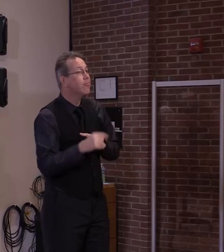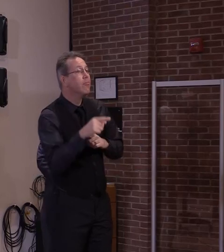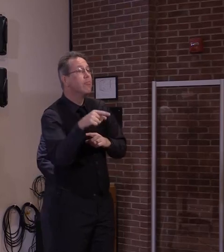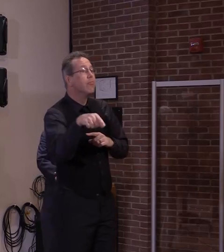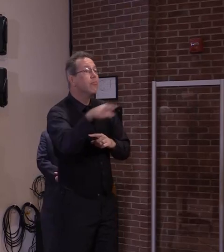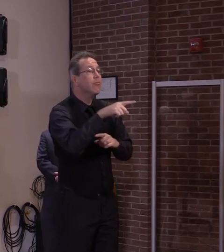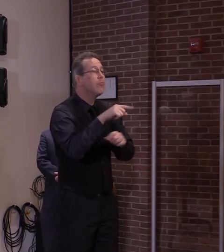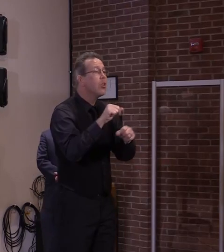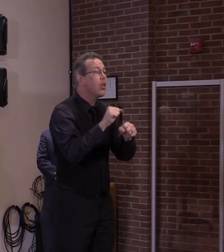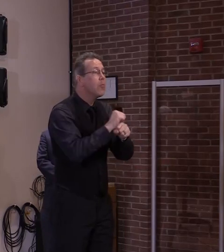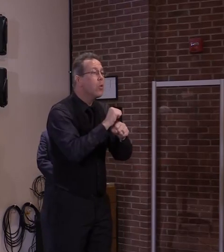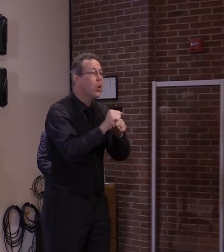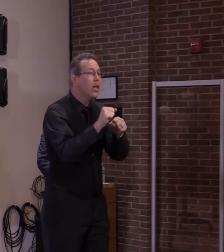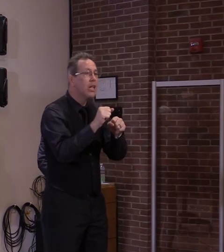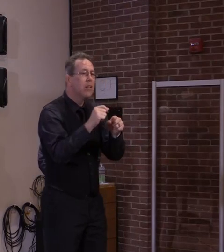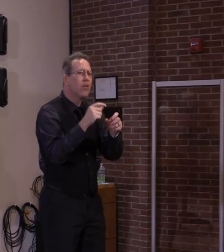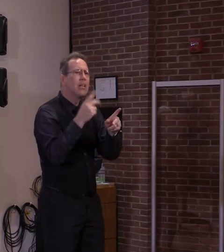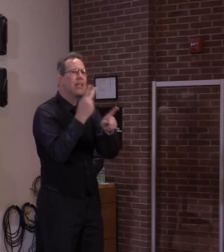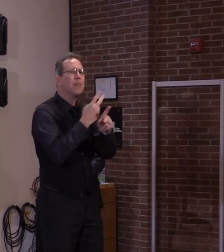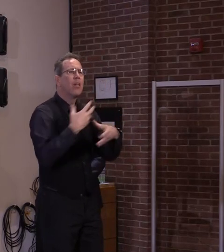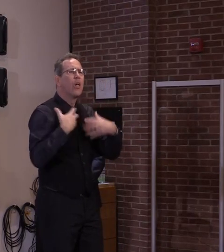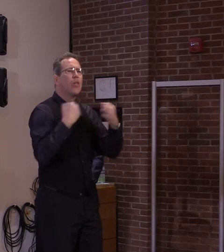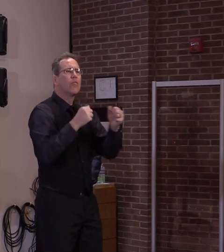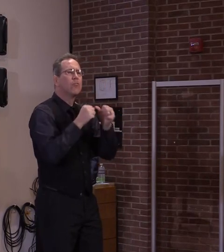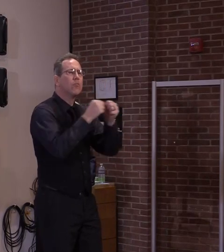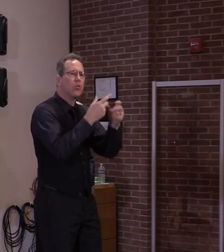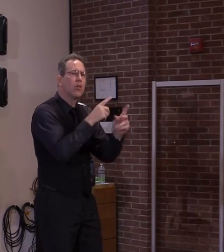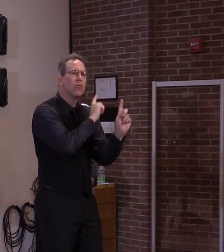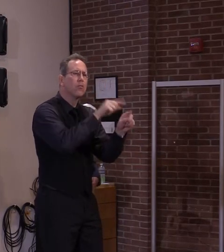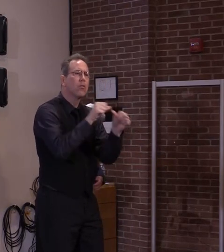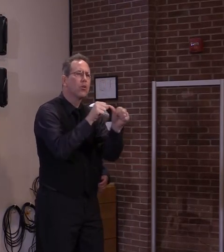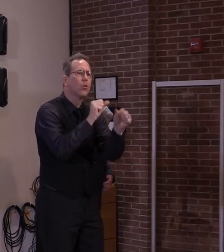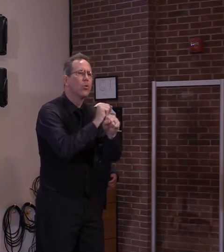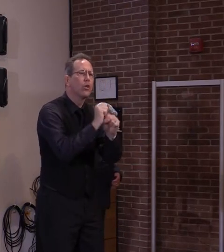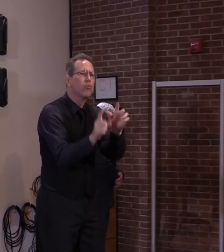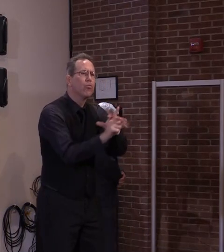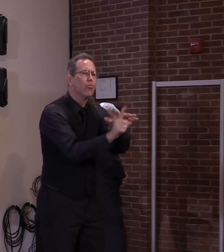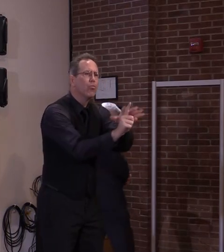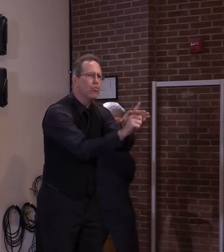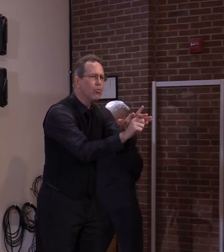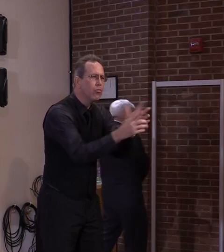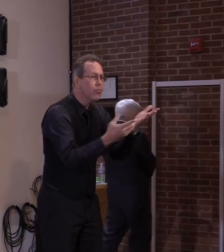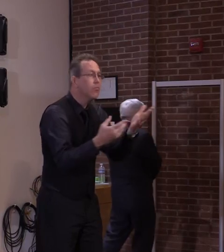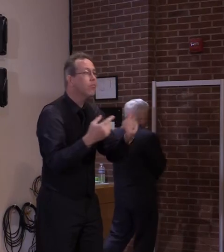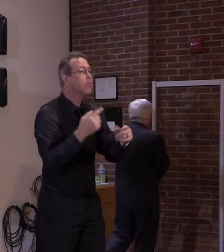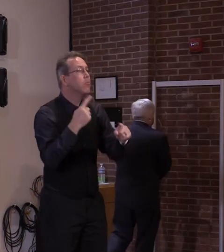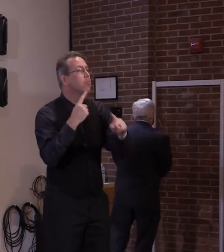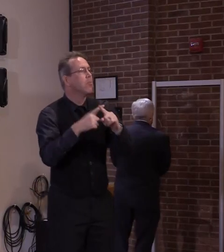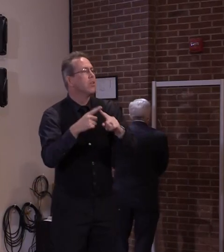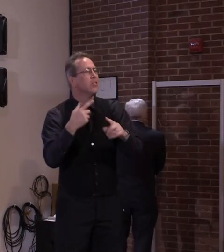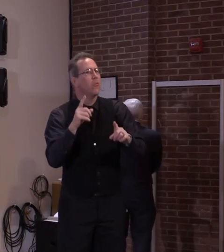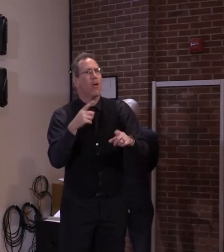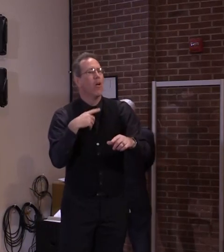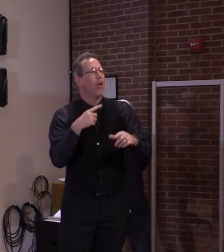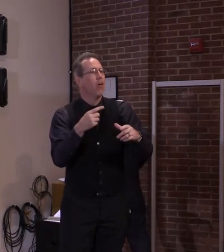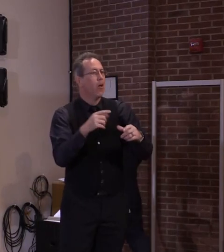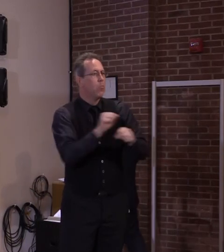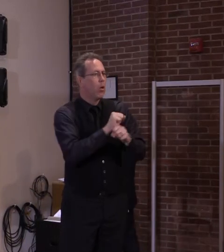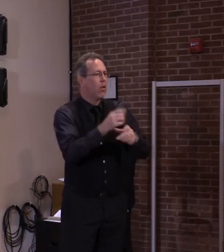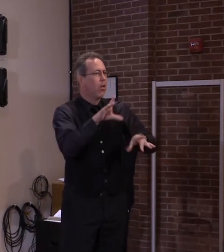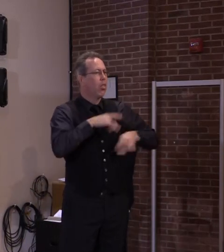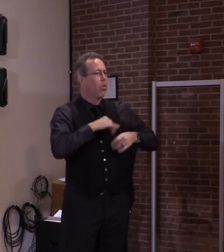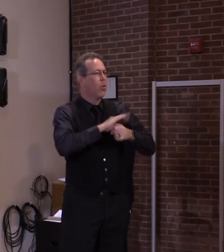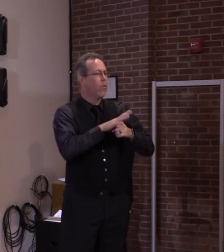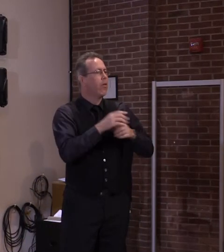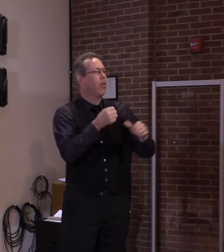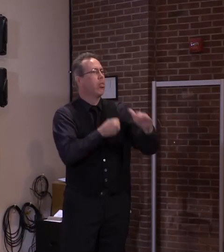stay healthy so they can show up at work, but at the same time so they don't need to go to the hospital. And so in terms of driving the